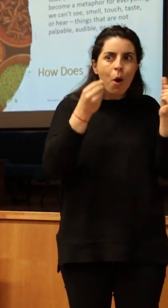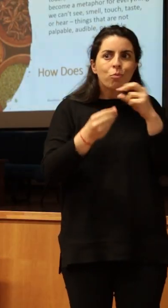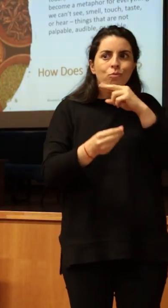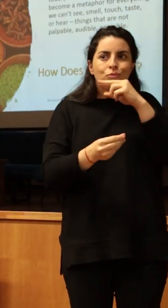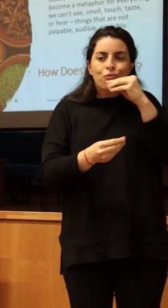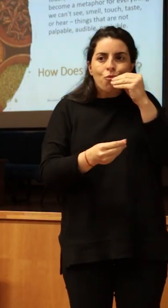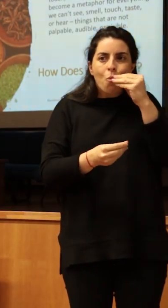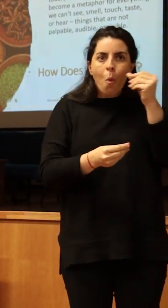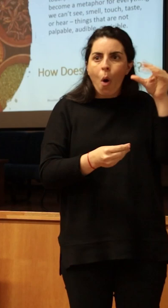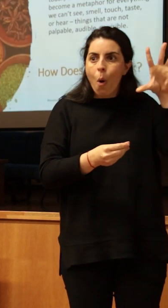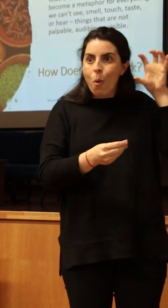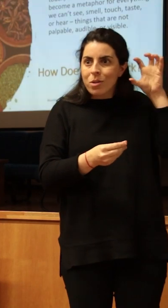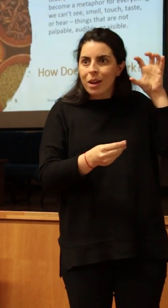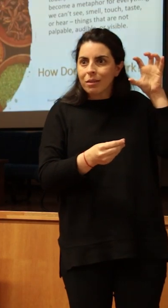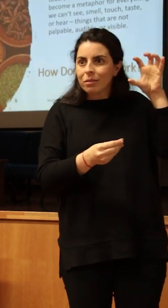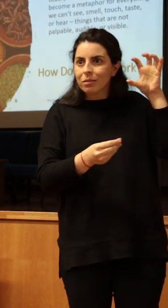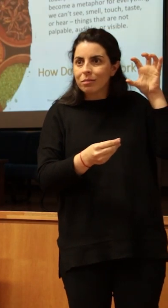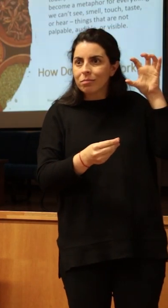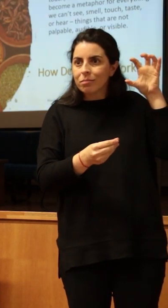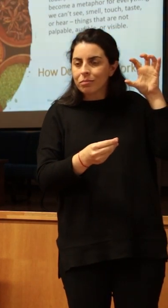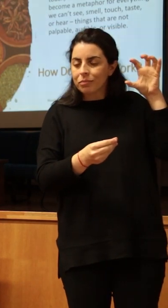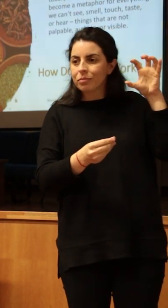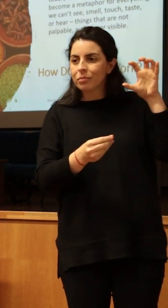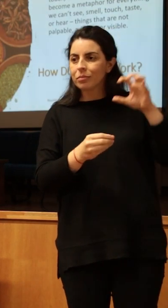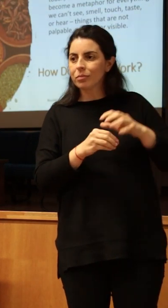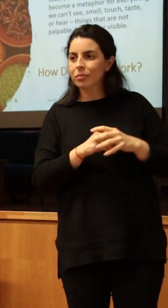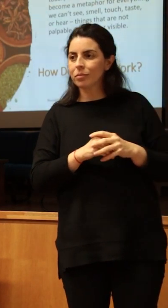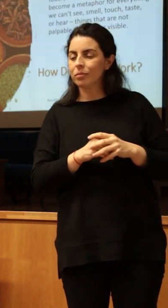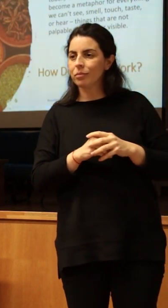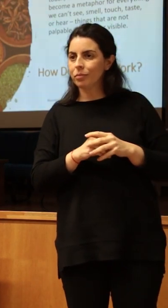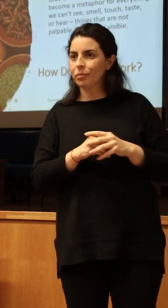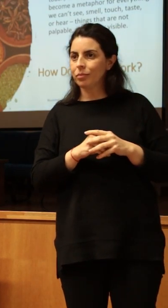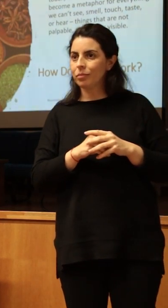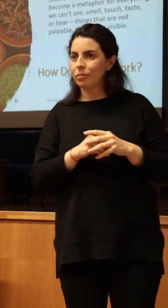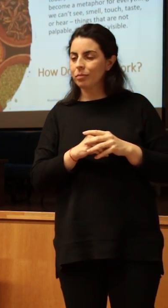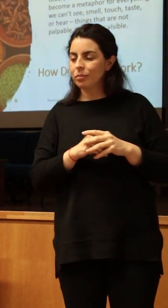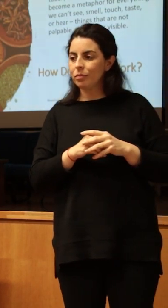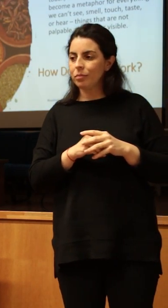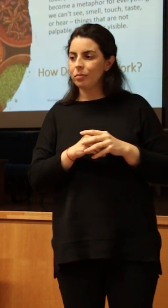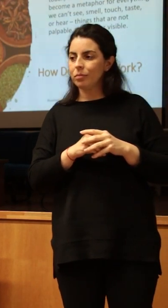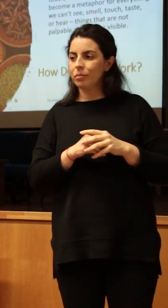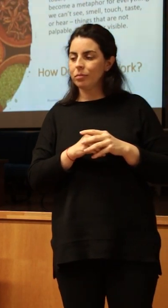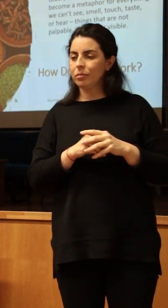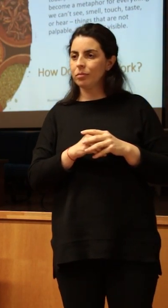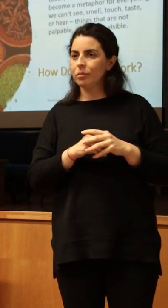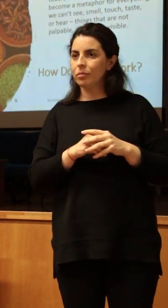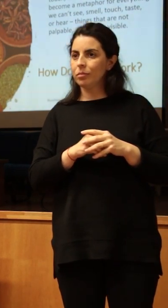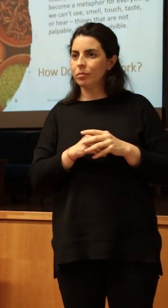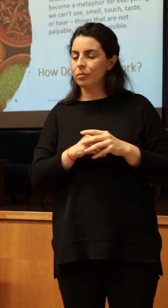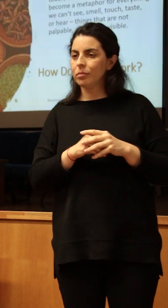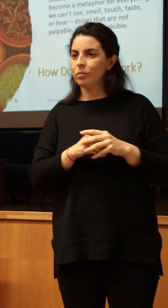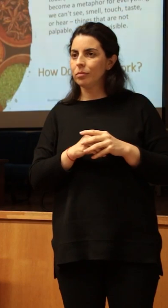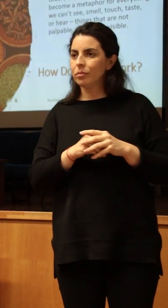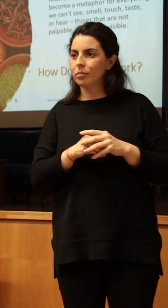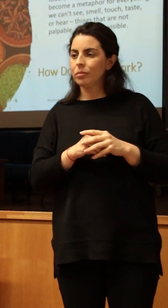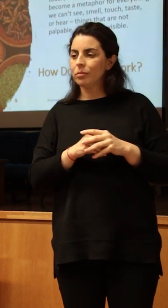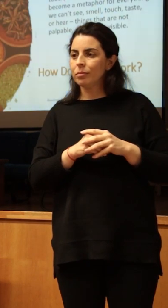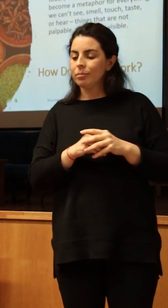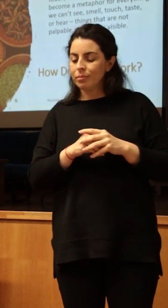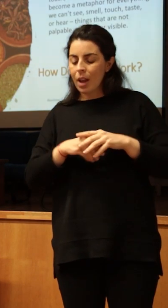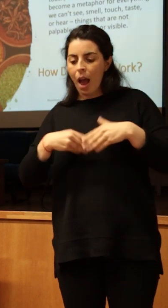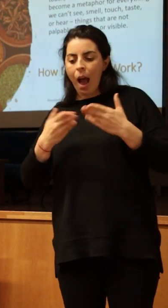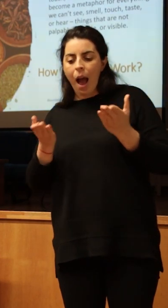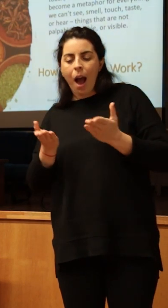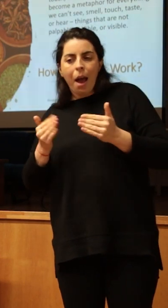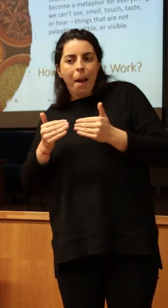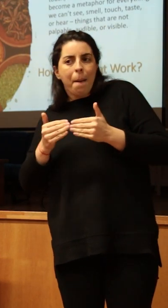So, here we start talking about a very beautiful thing, because in psychotherapy, We're dealing with what? Ahora vamos a